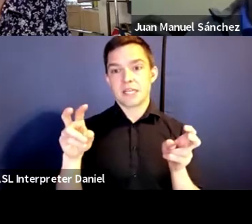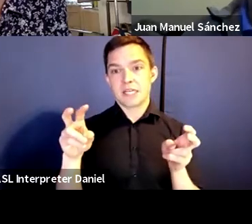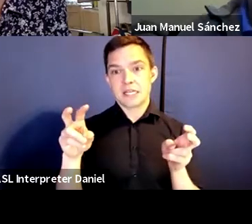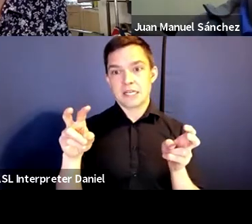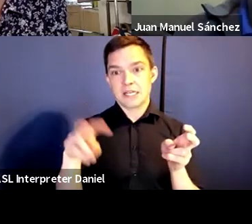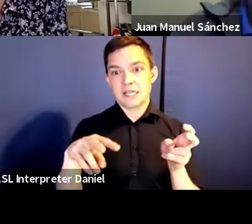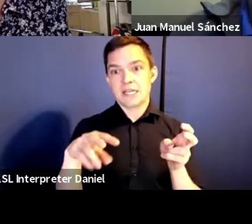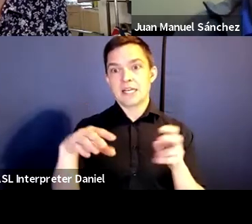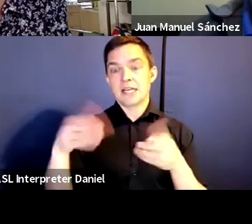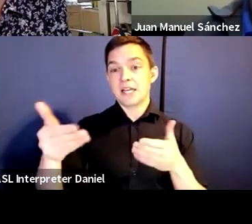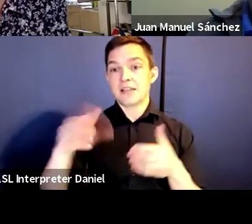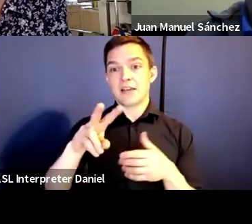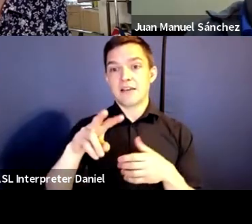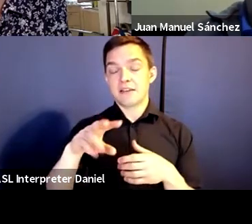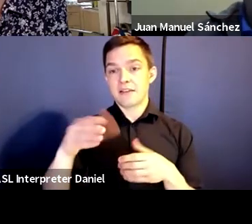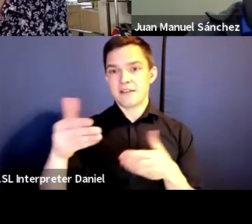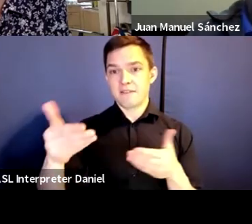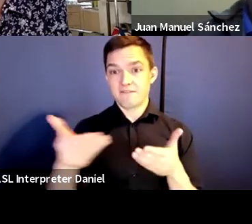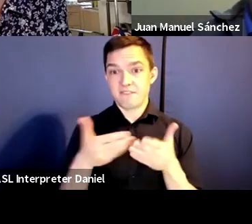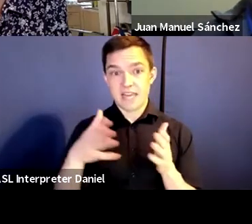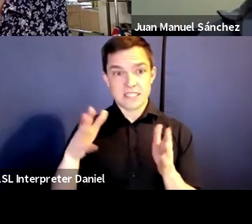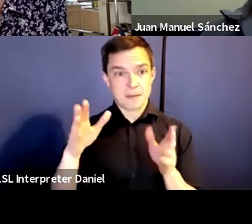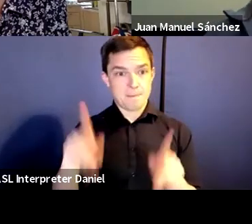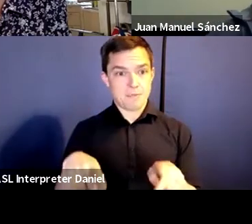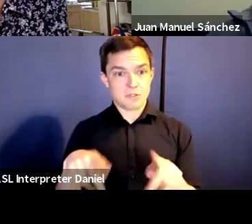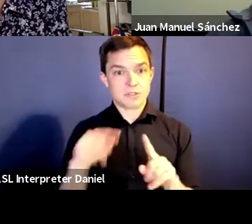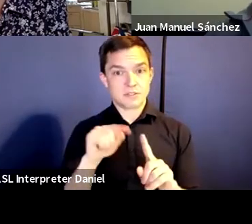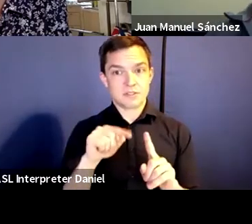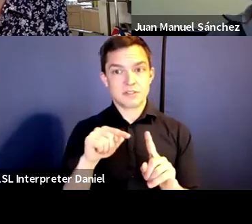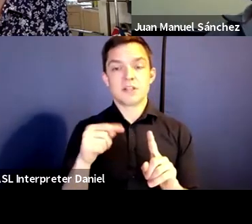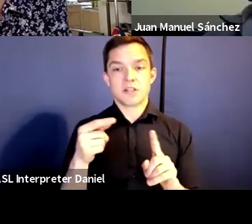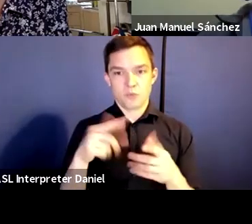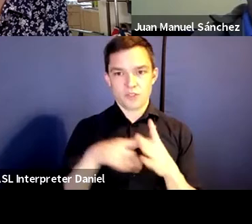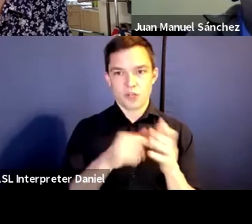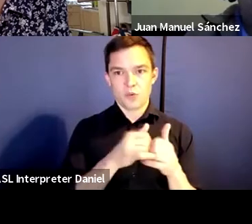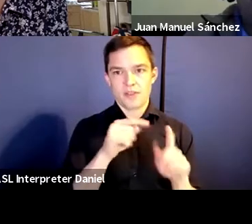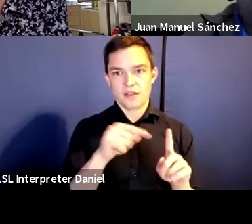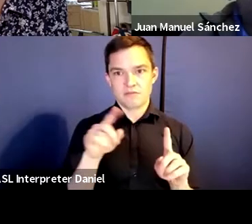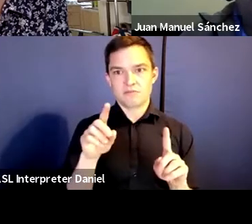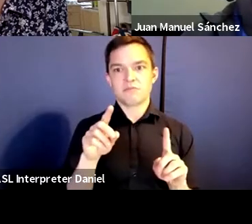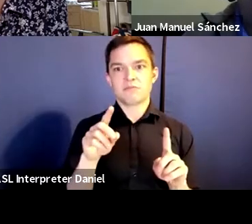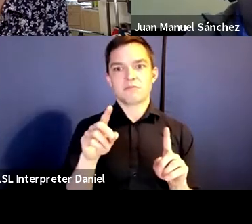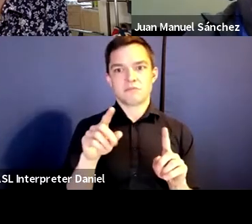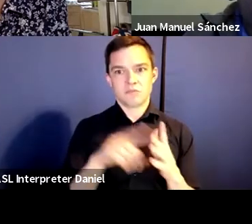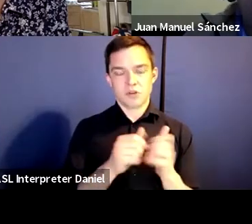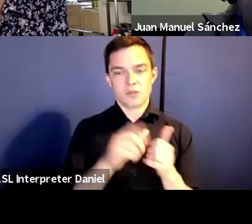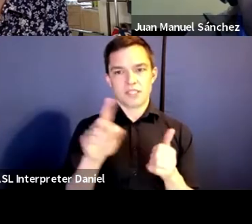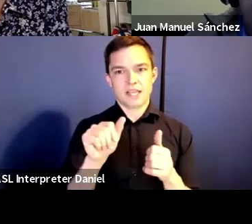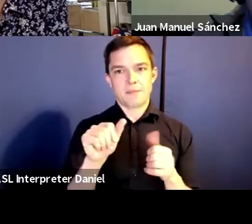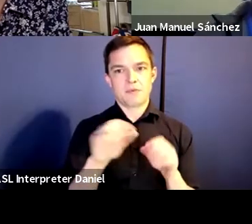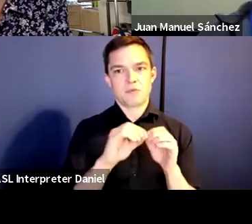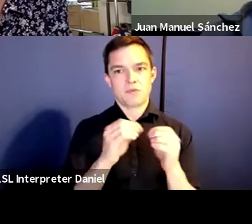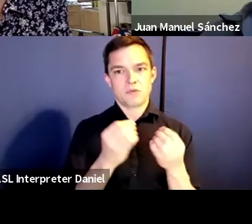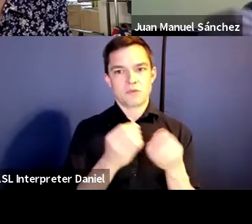the doors to the disabled people. So we start with the disabled people organizations, connecting with the